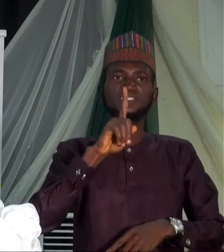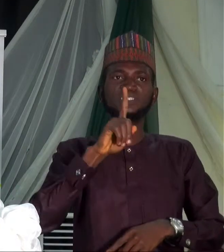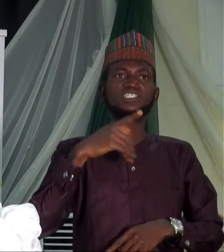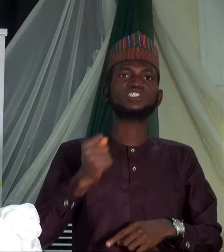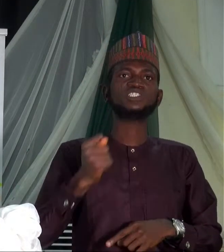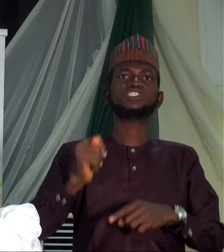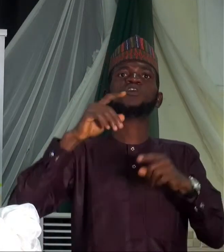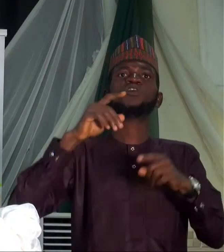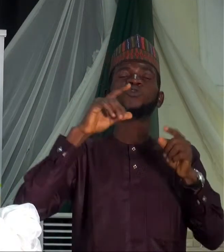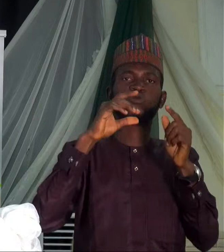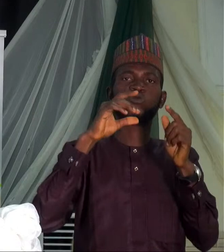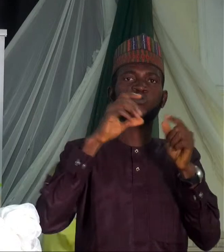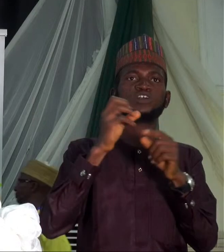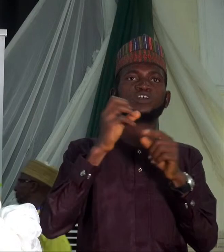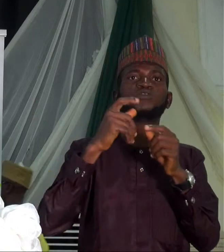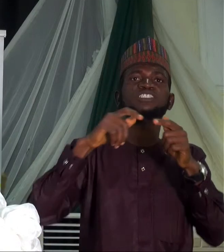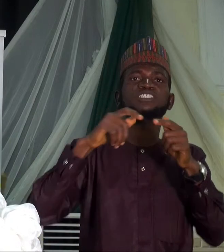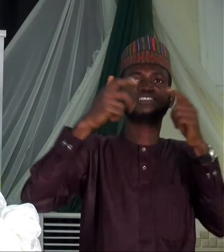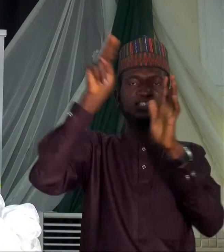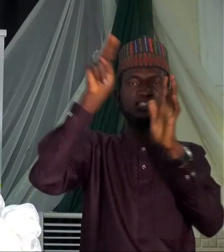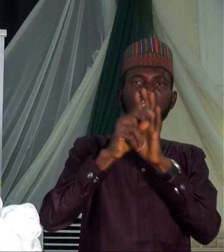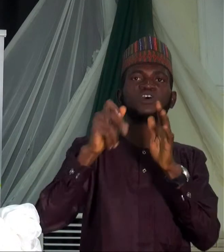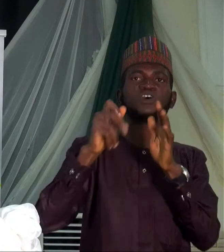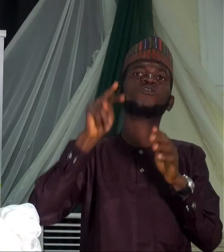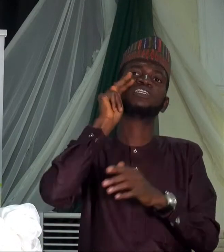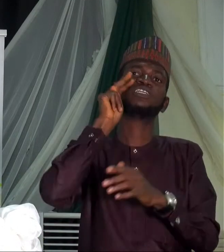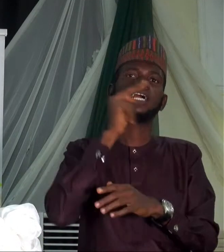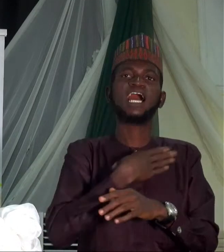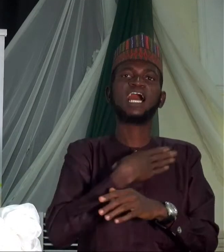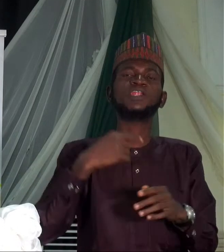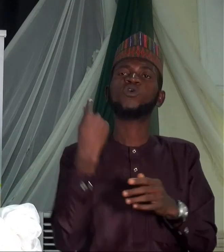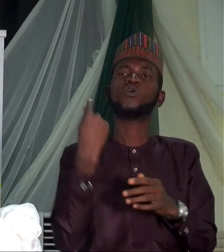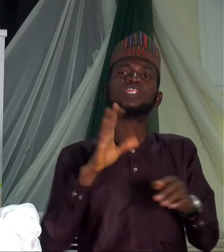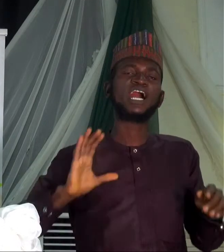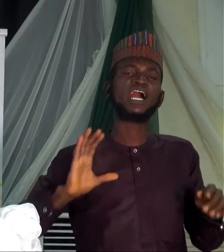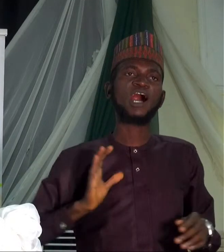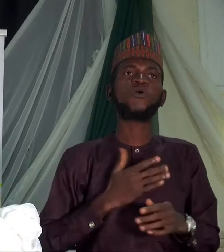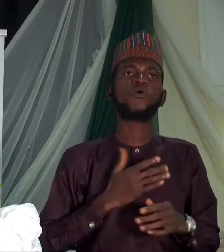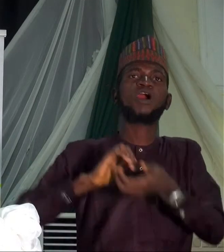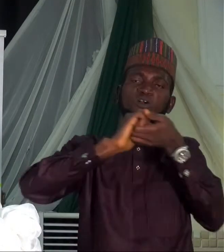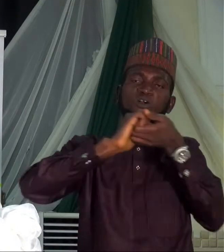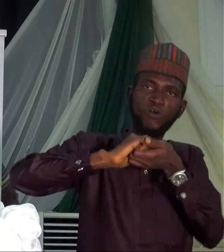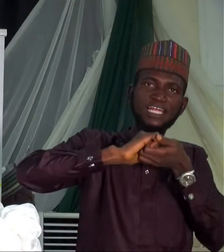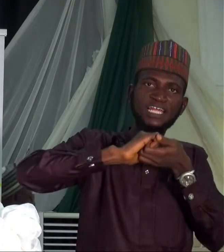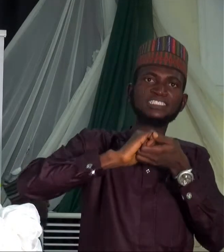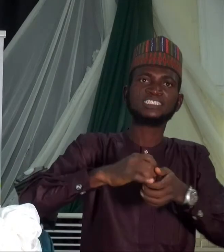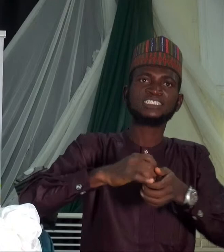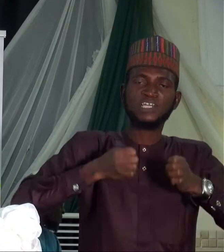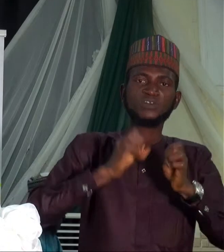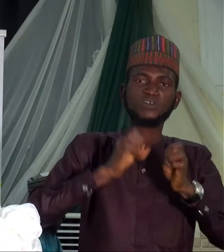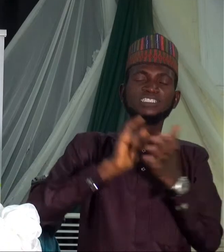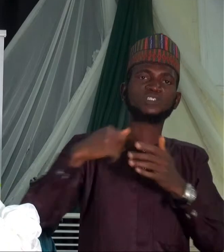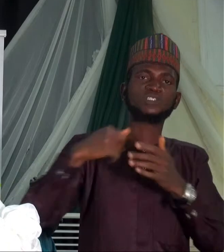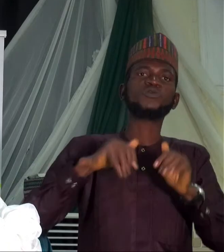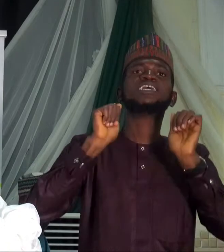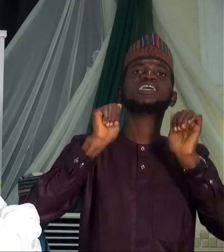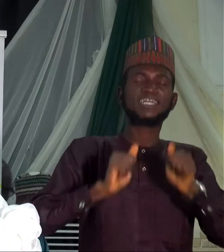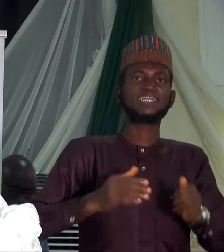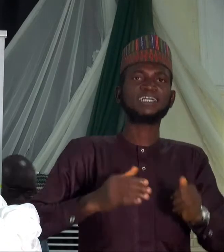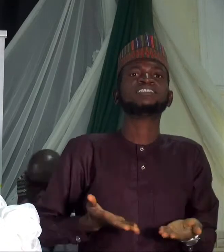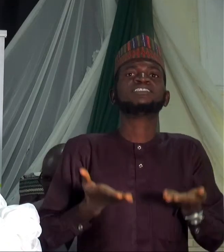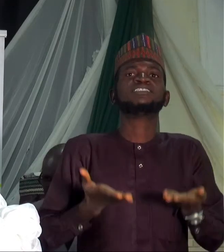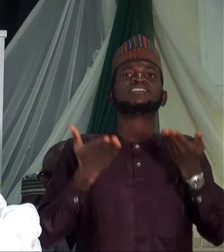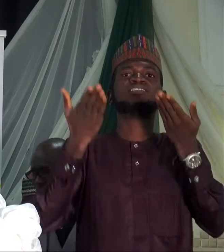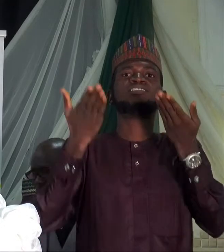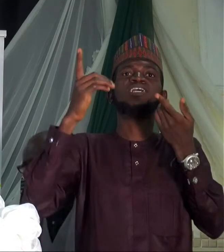our Nigeria, and it is only by our collective effort that we can rise above all odds and take